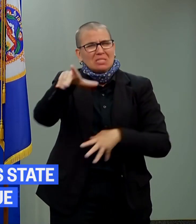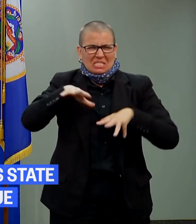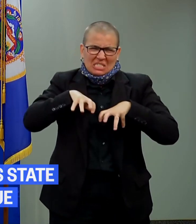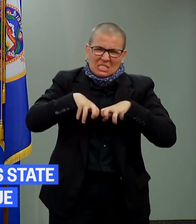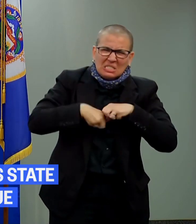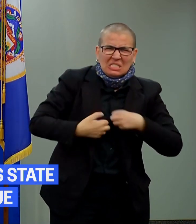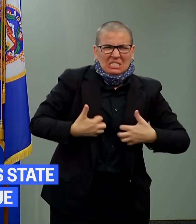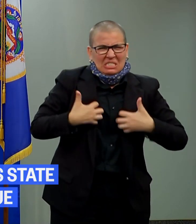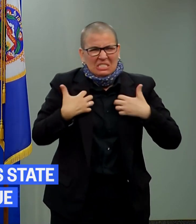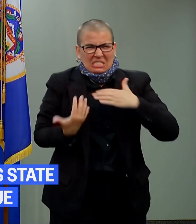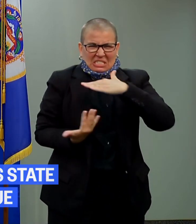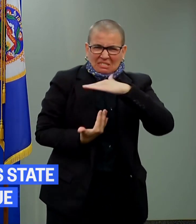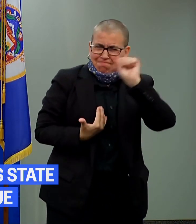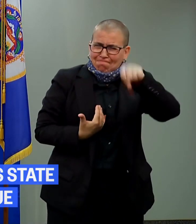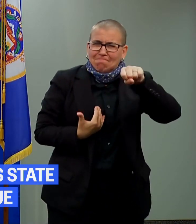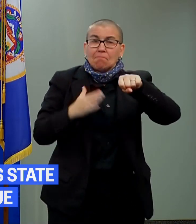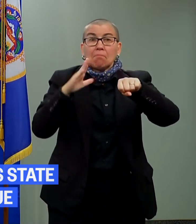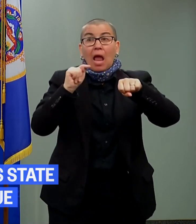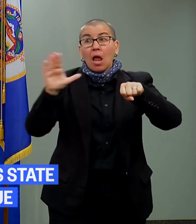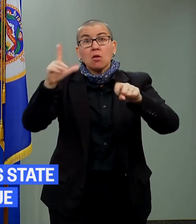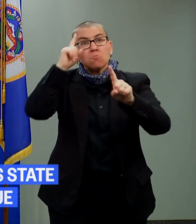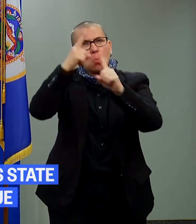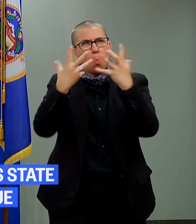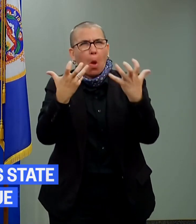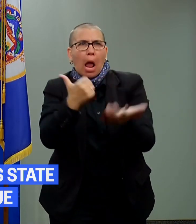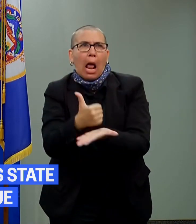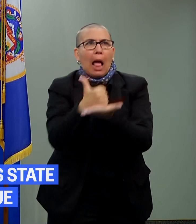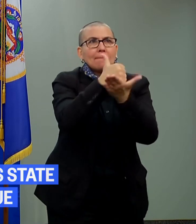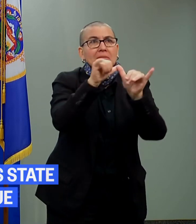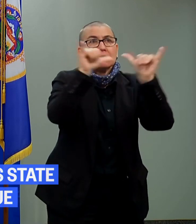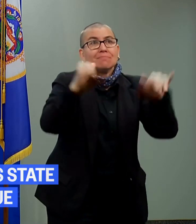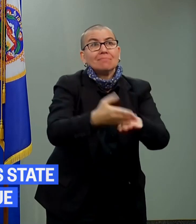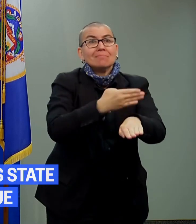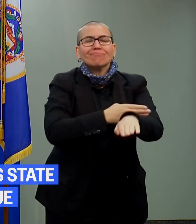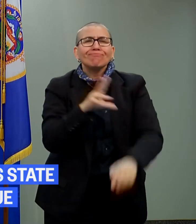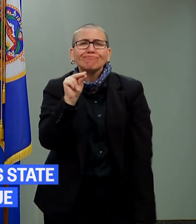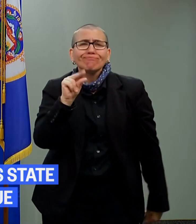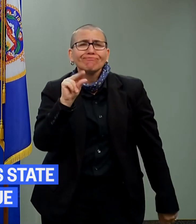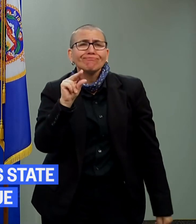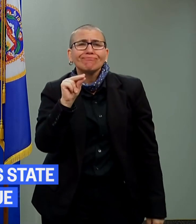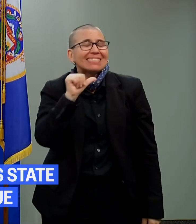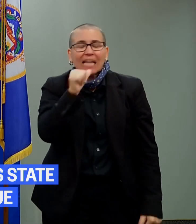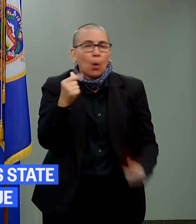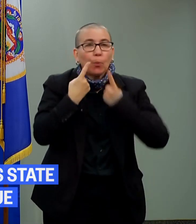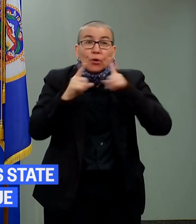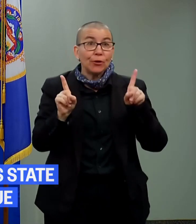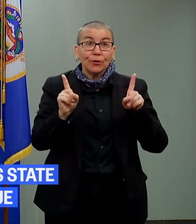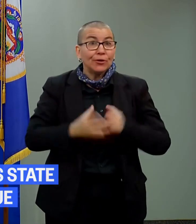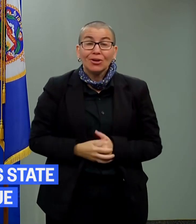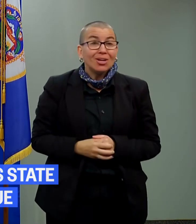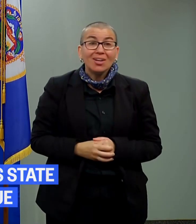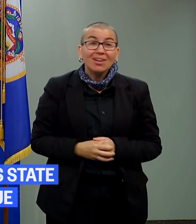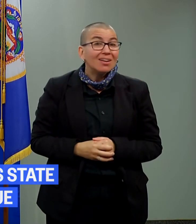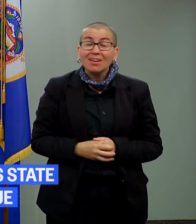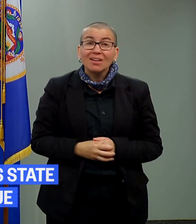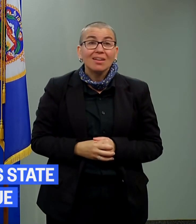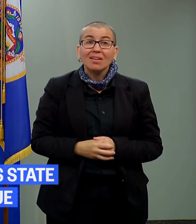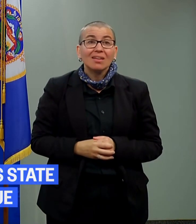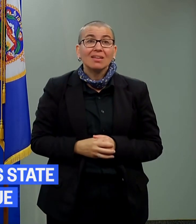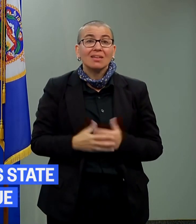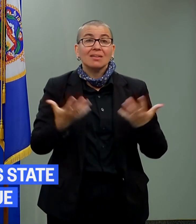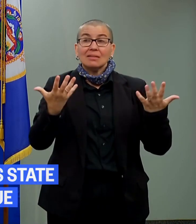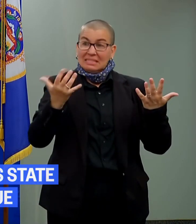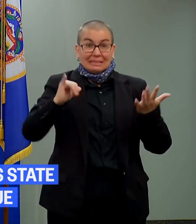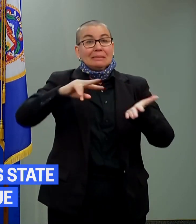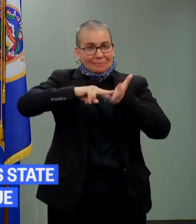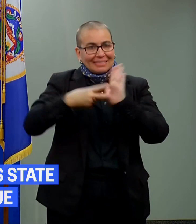community. I also want to acknowledge, as I have before, that doesn't mean there's not real rage.